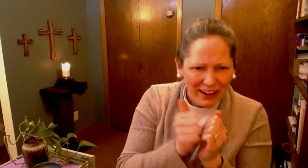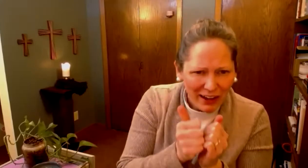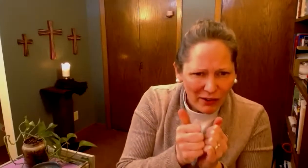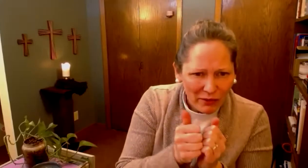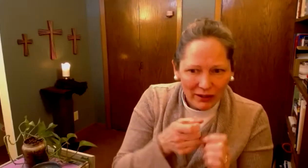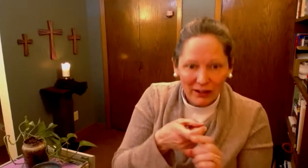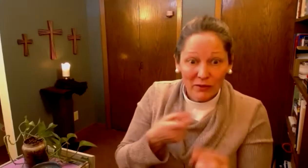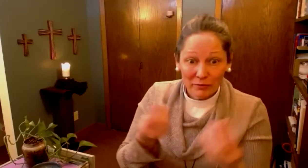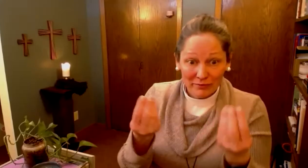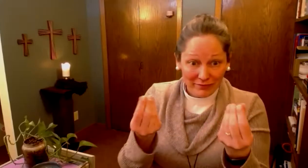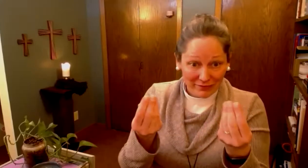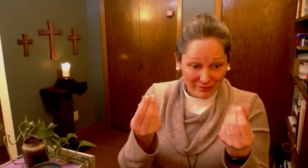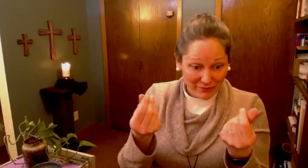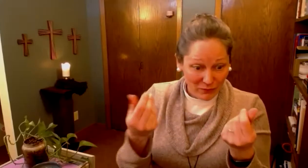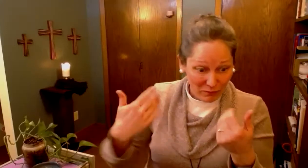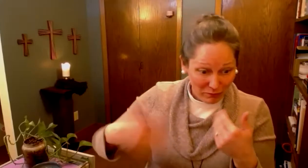Powerful God,